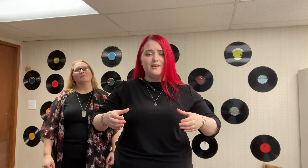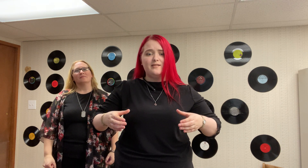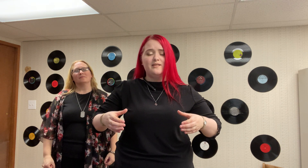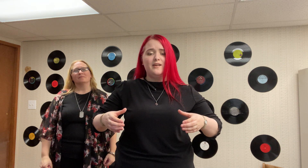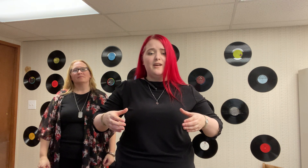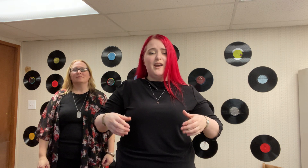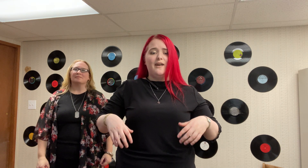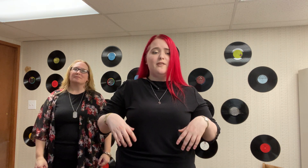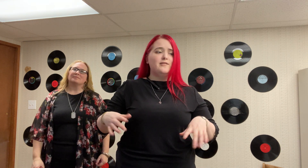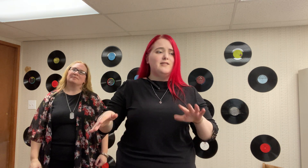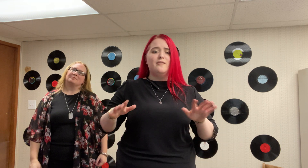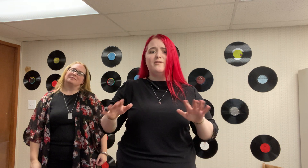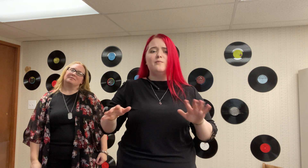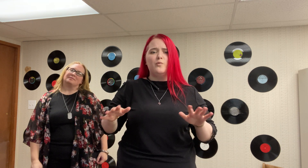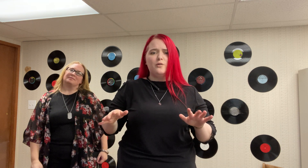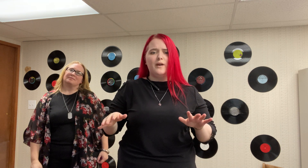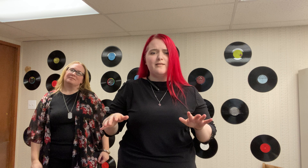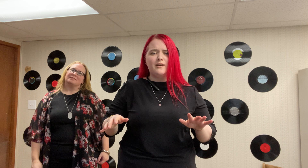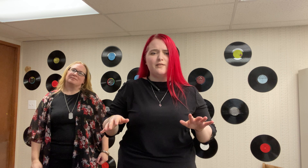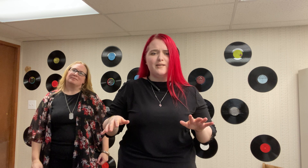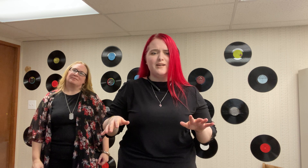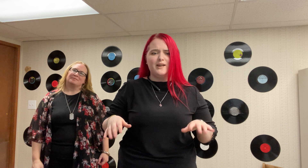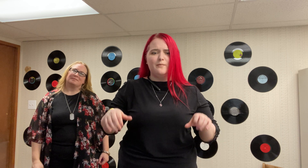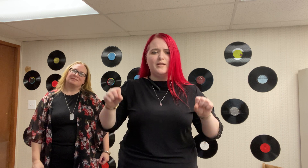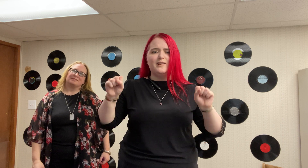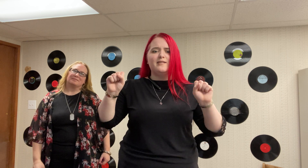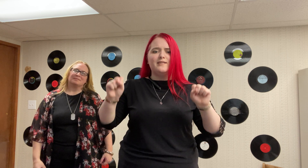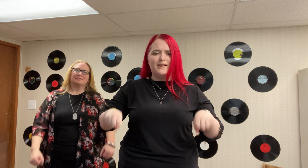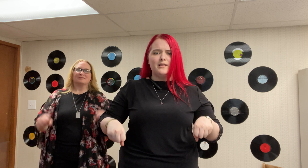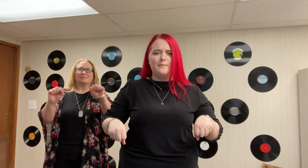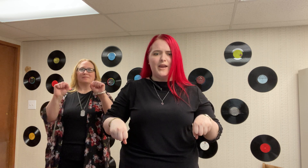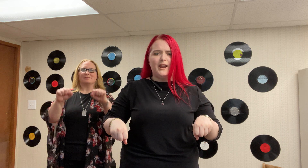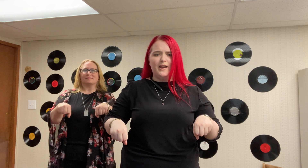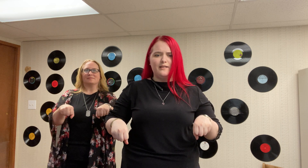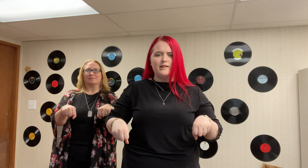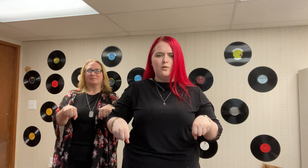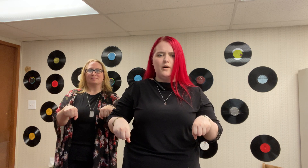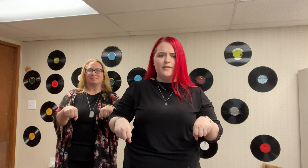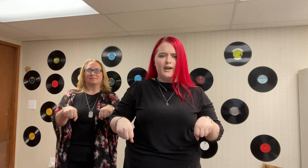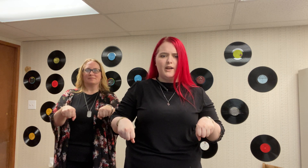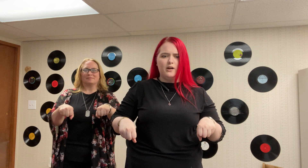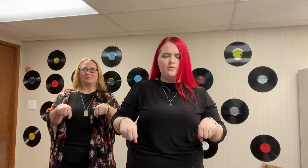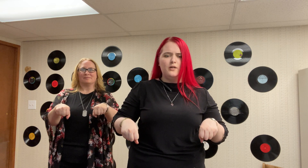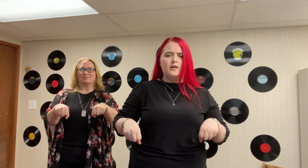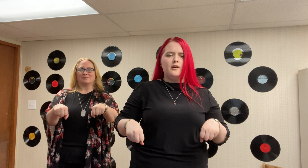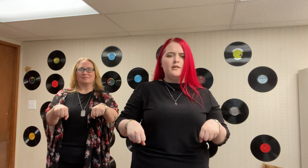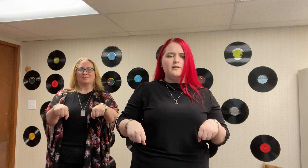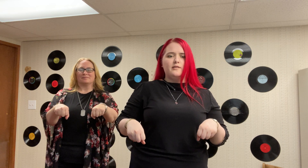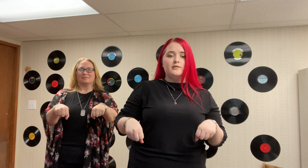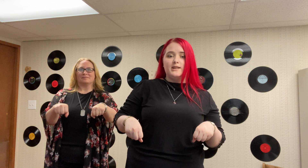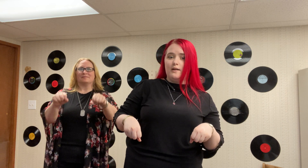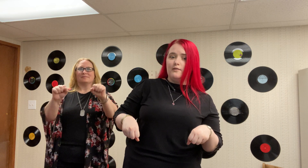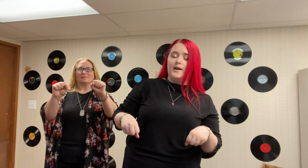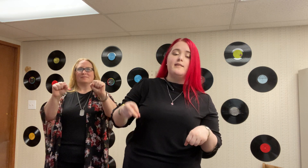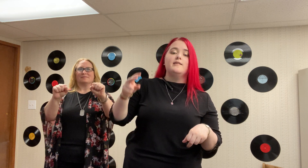this. And there's some weird ways that you'll see it done, but this is like the main ASL one that I know. So together that's